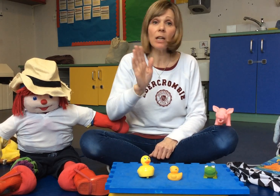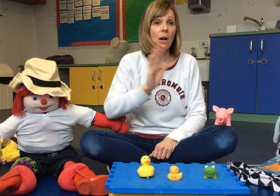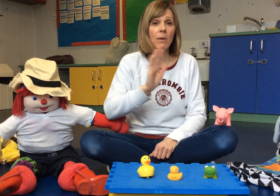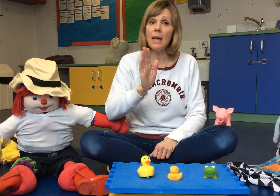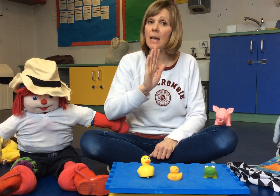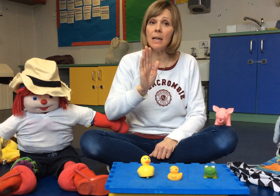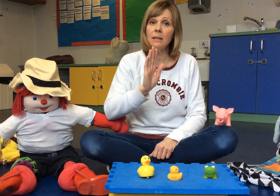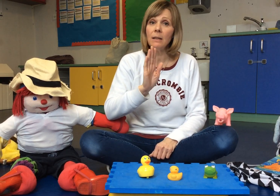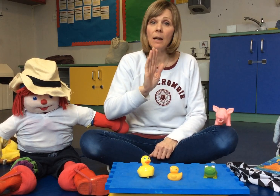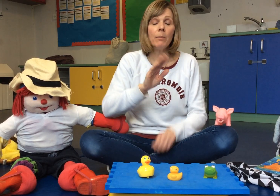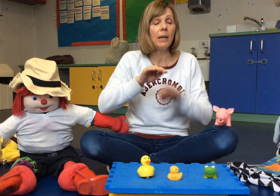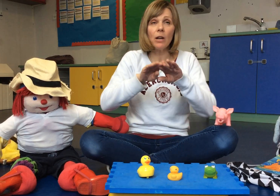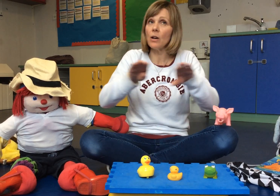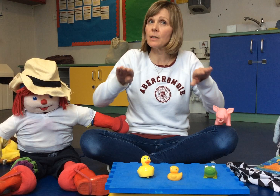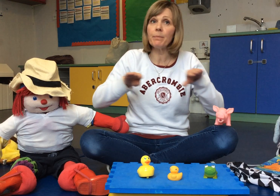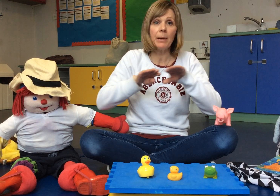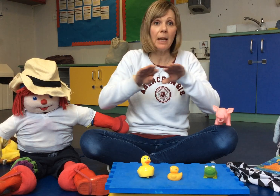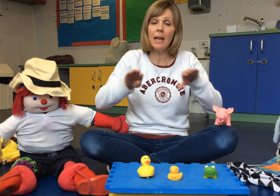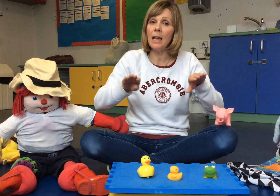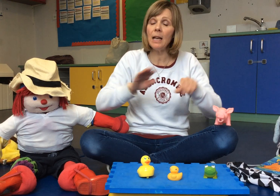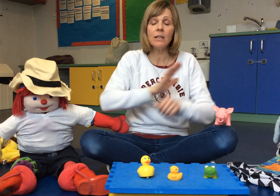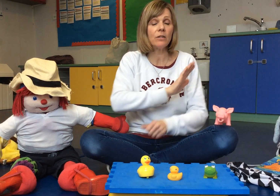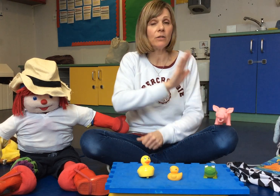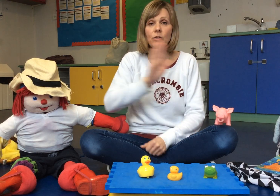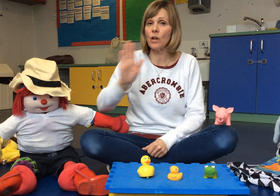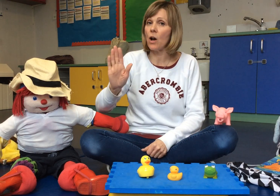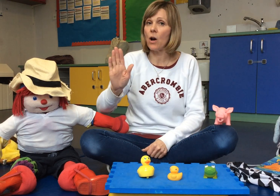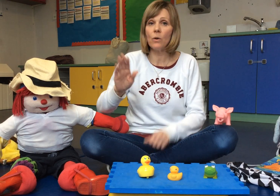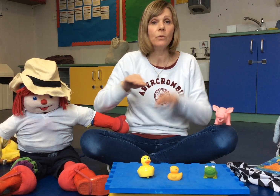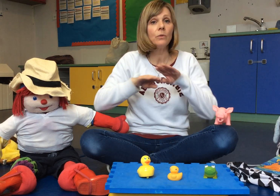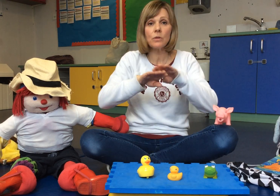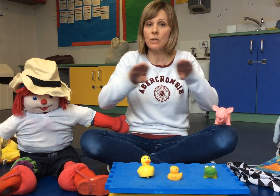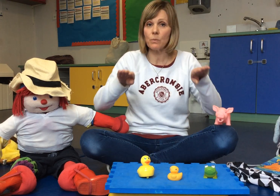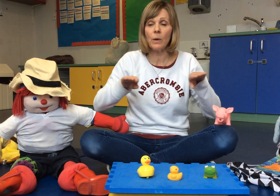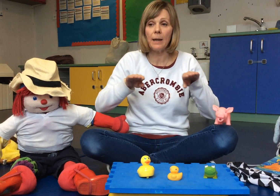go in because pigs don't swim.